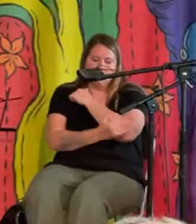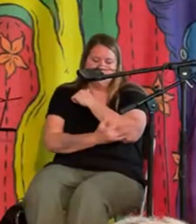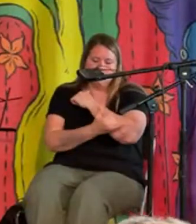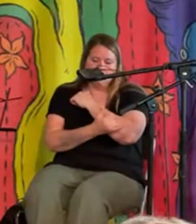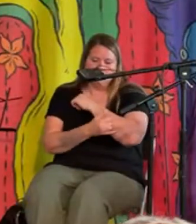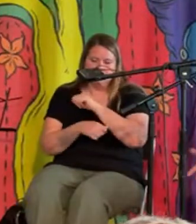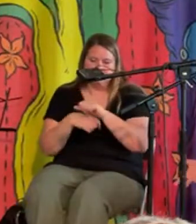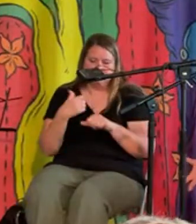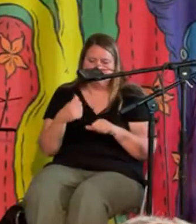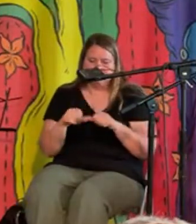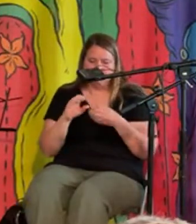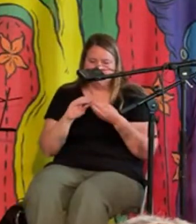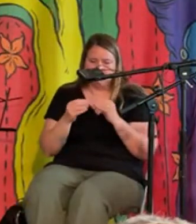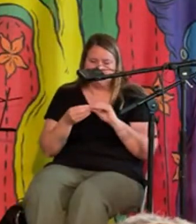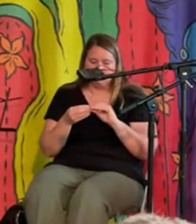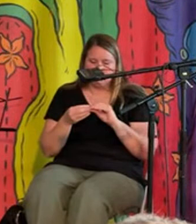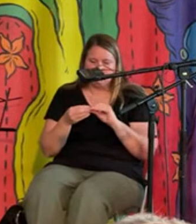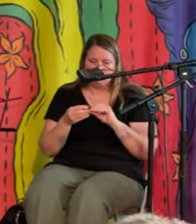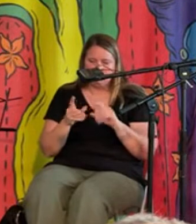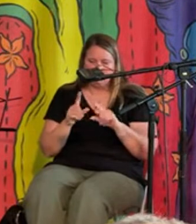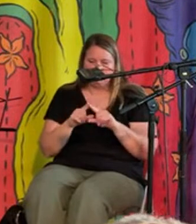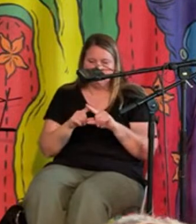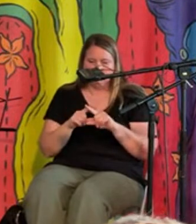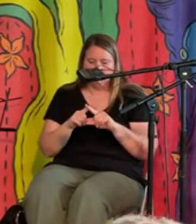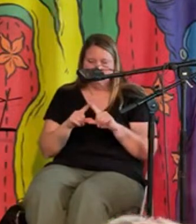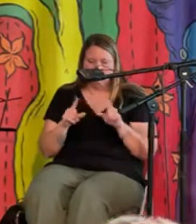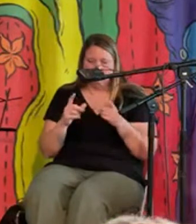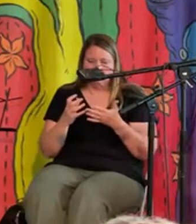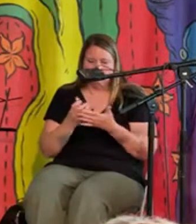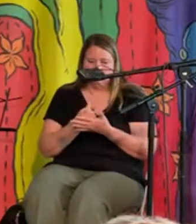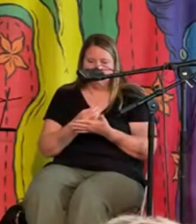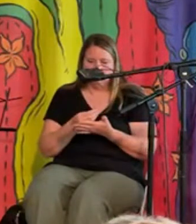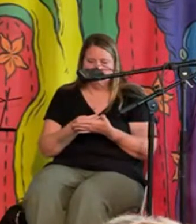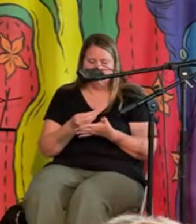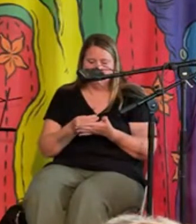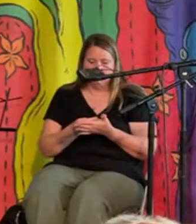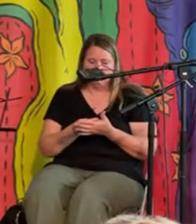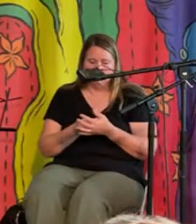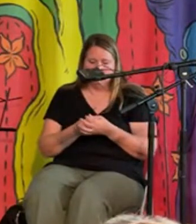of the worlds, but just reflecting back. And